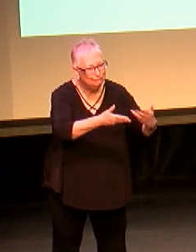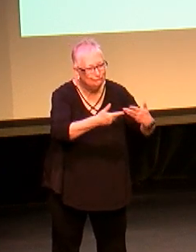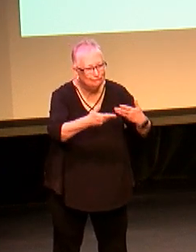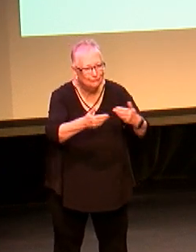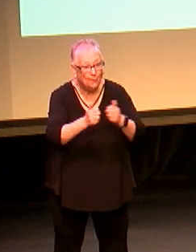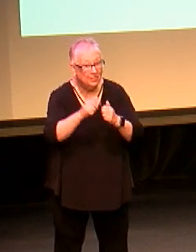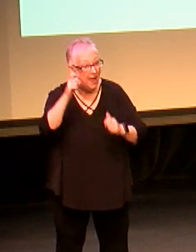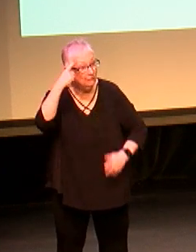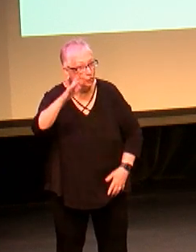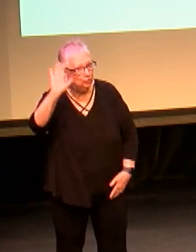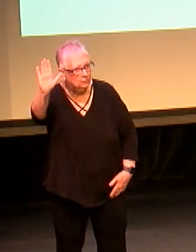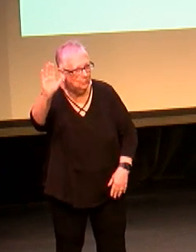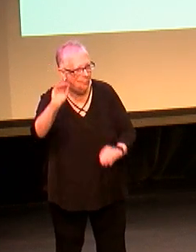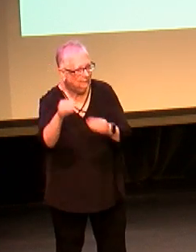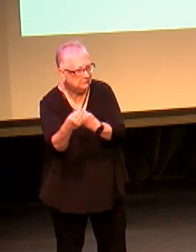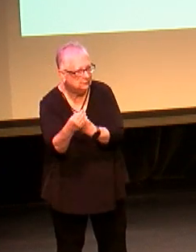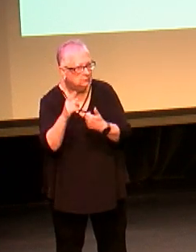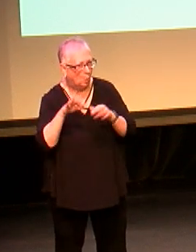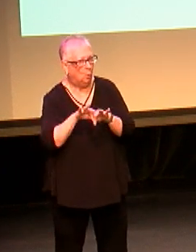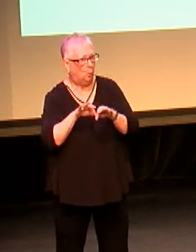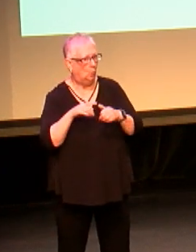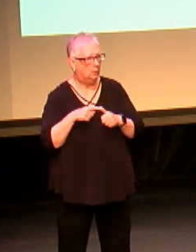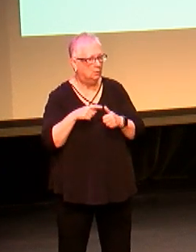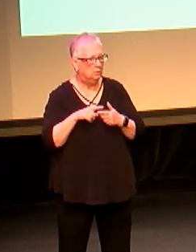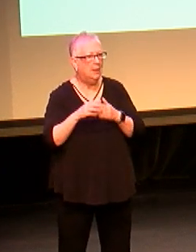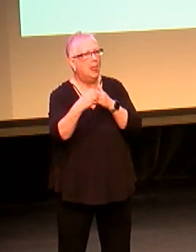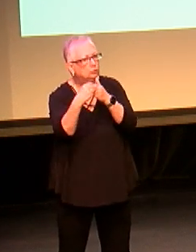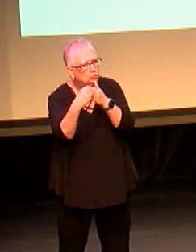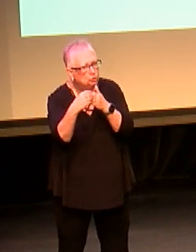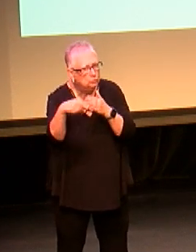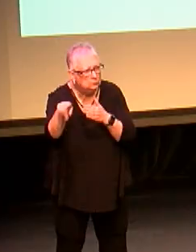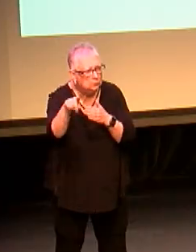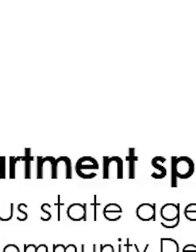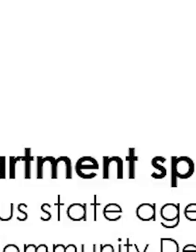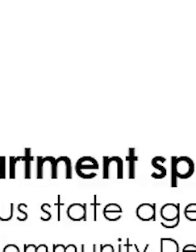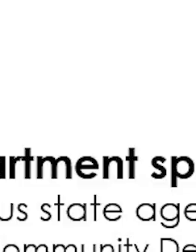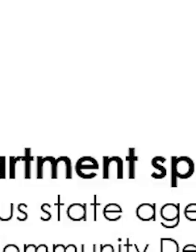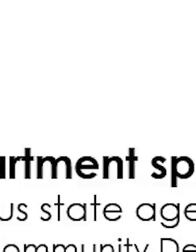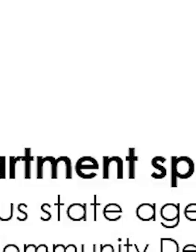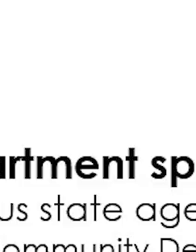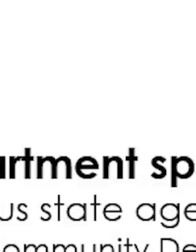legislative leadership, the appropriate committee chairs, cabinet level